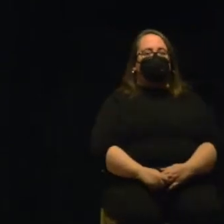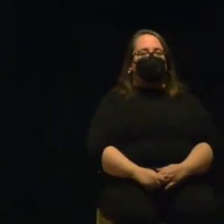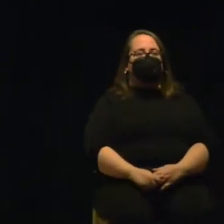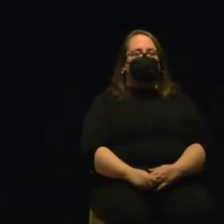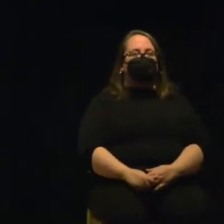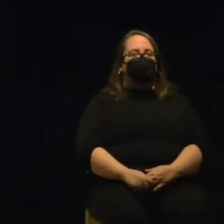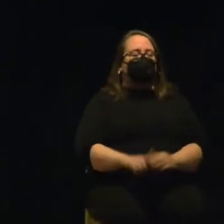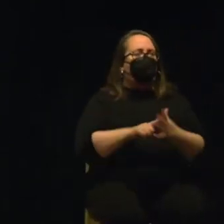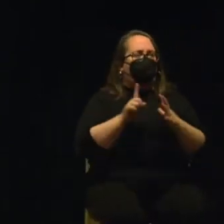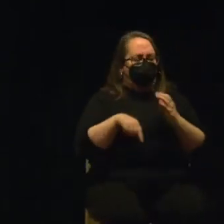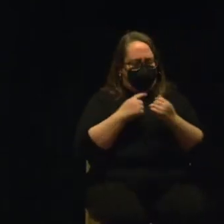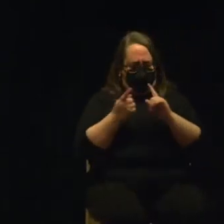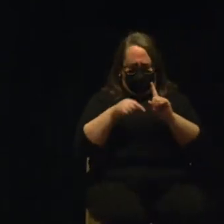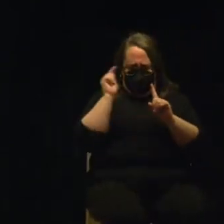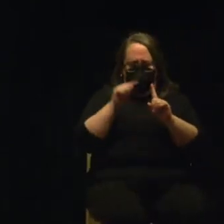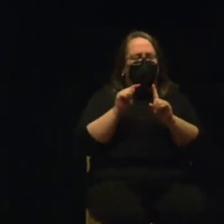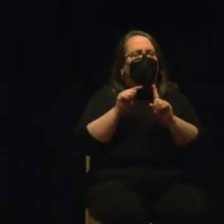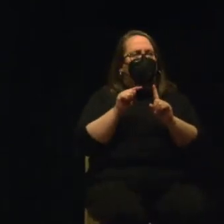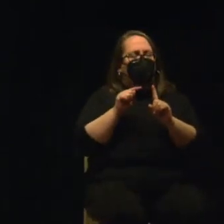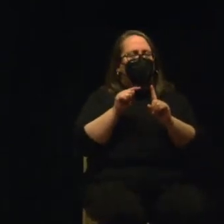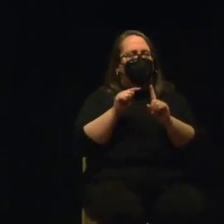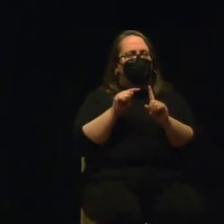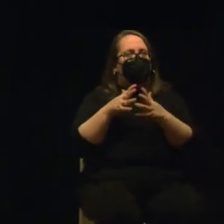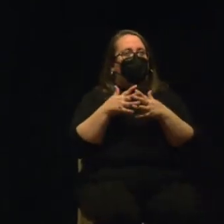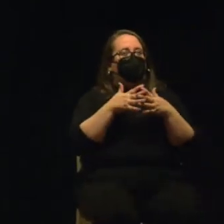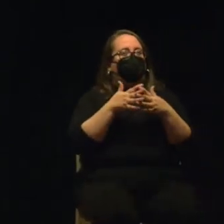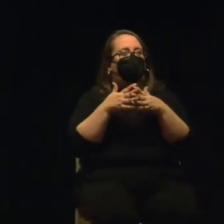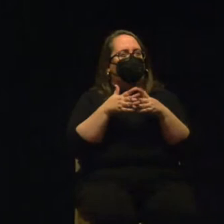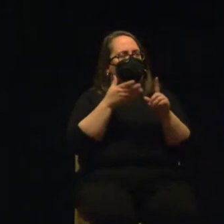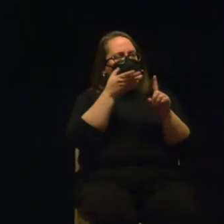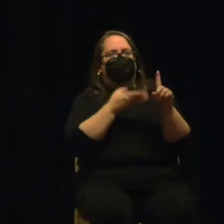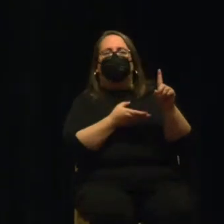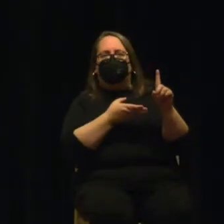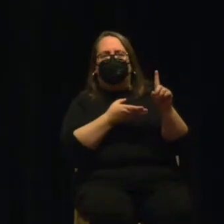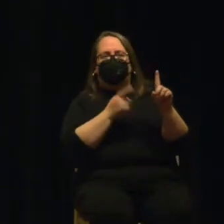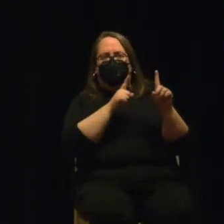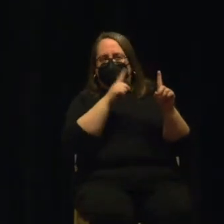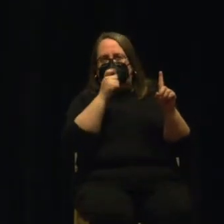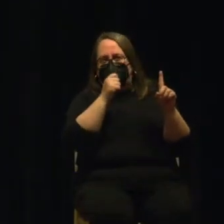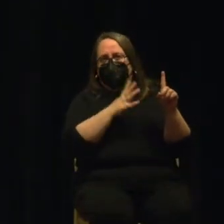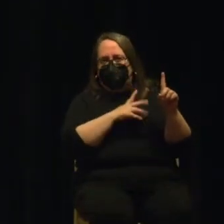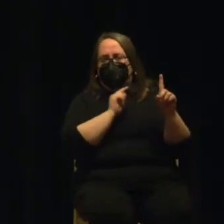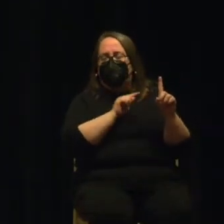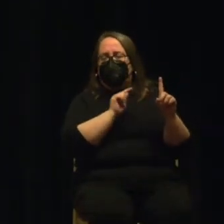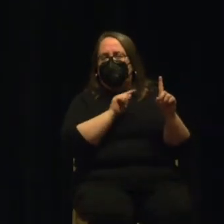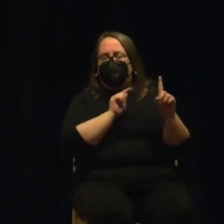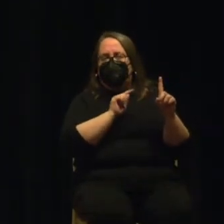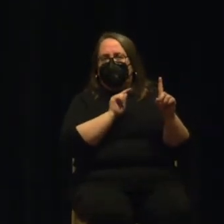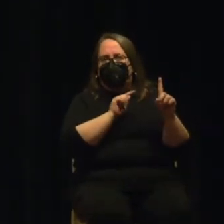What is it about this particular American figure, this Black man,